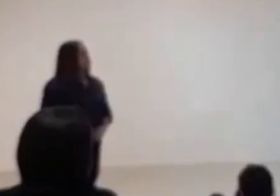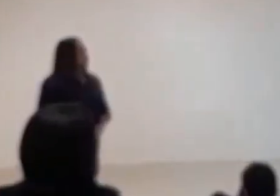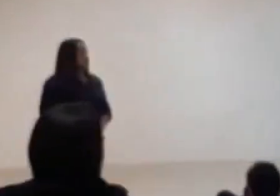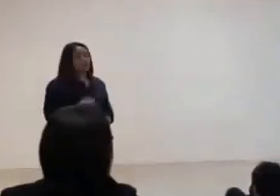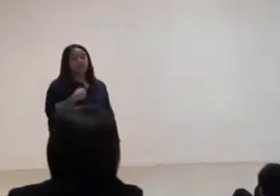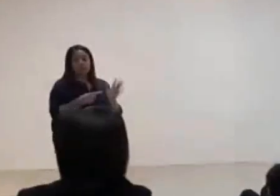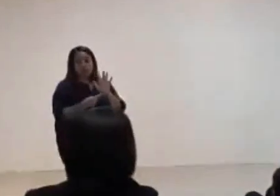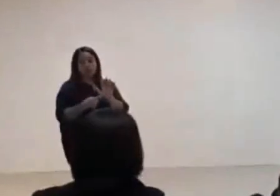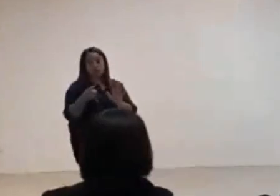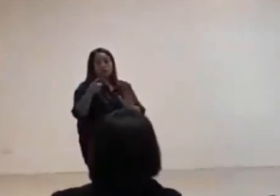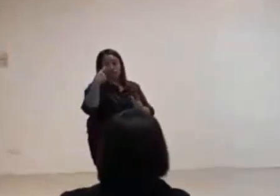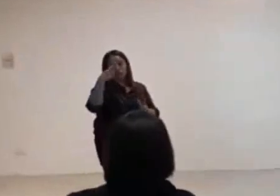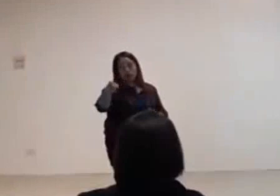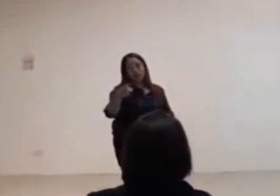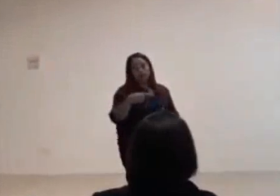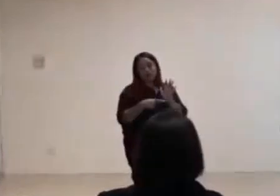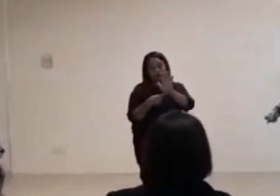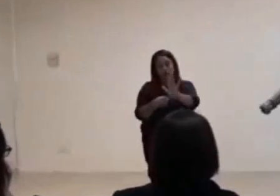you. This will be for you.